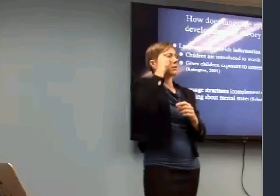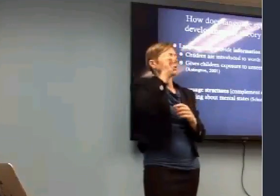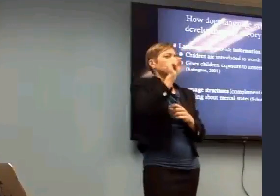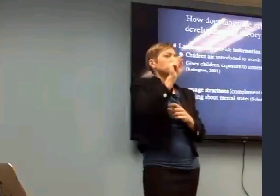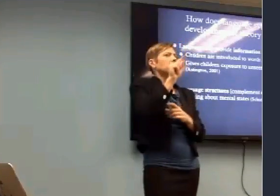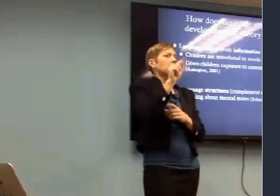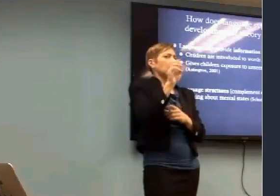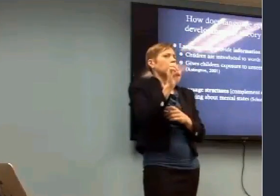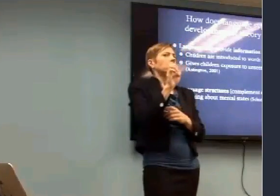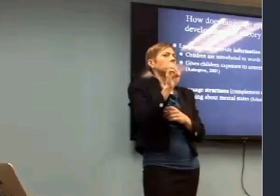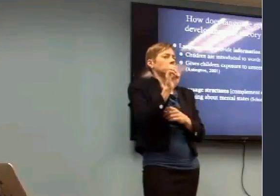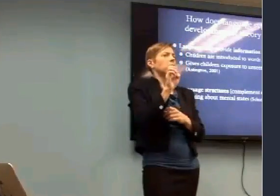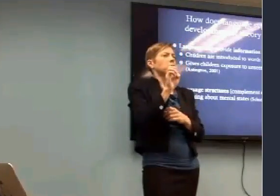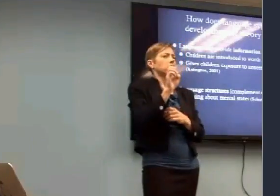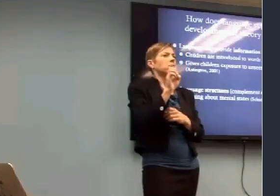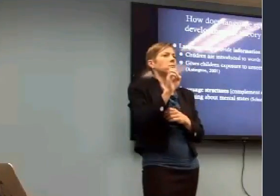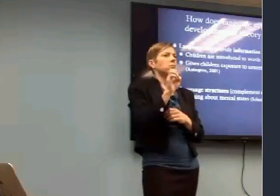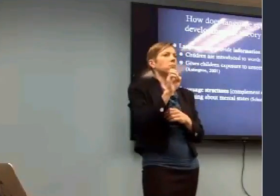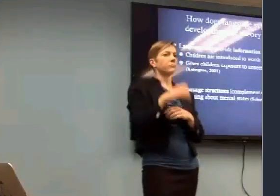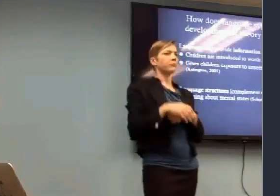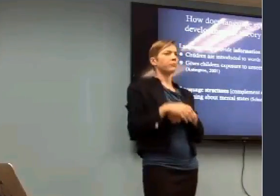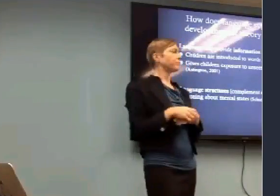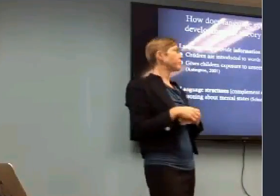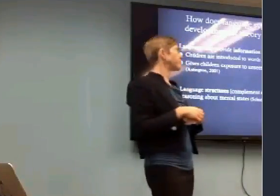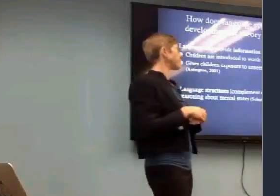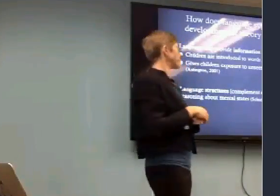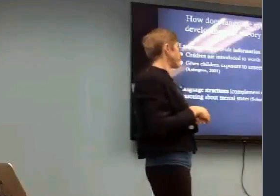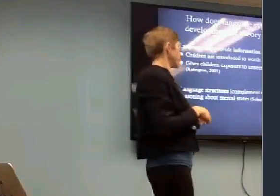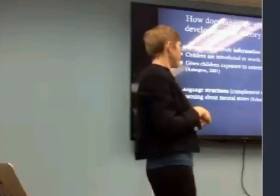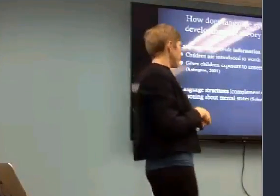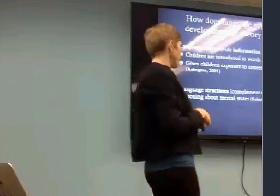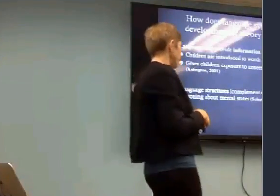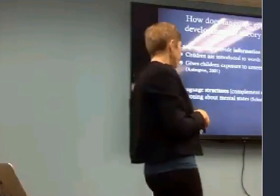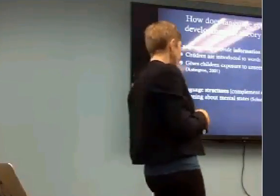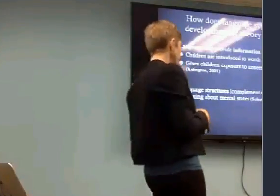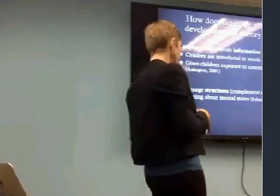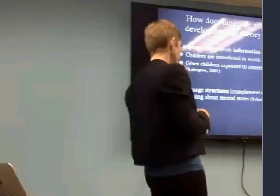access and exposure to the unseen mental states of others.